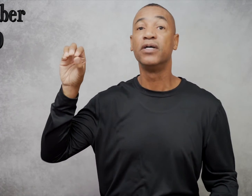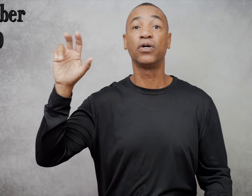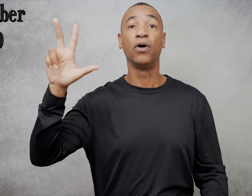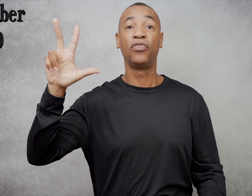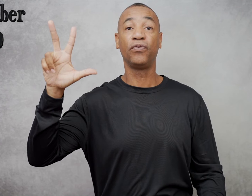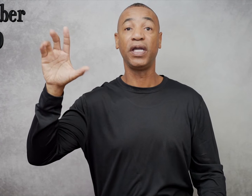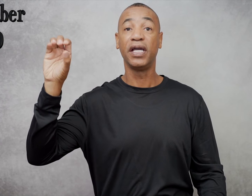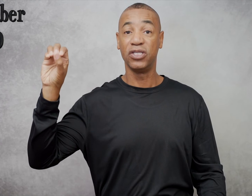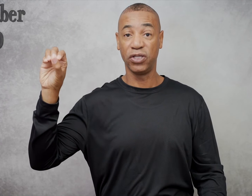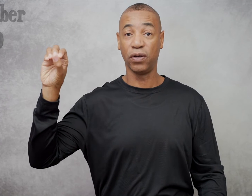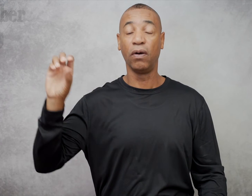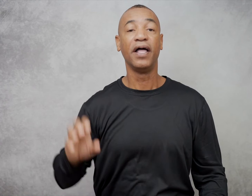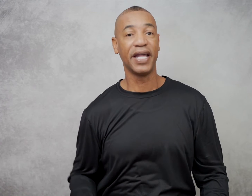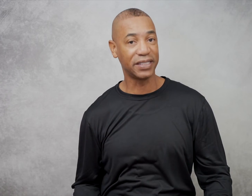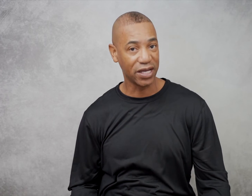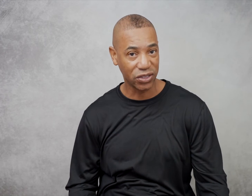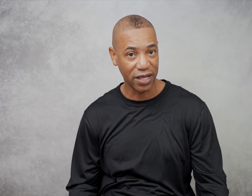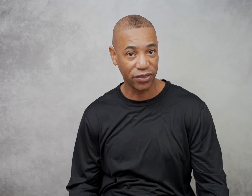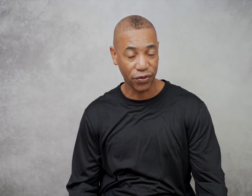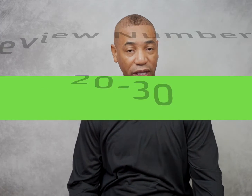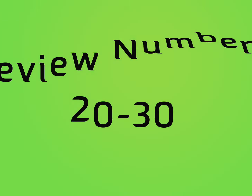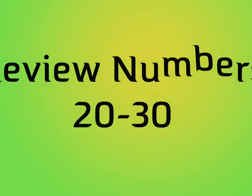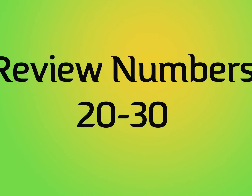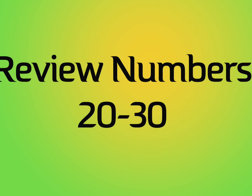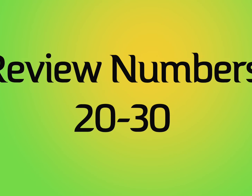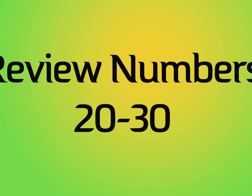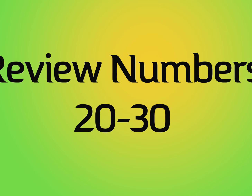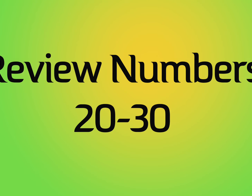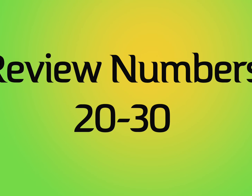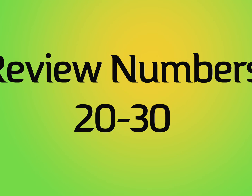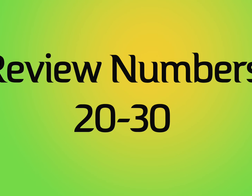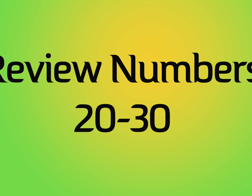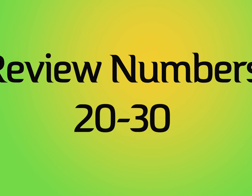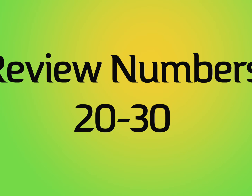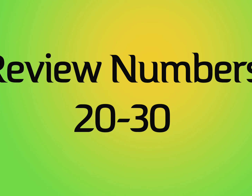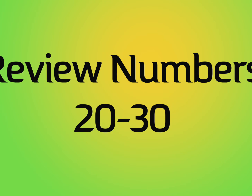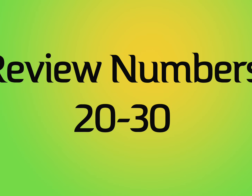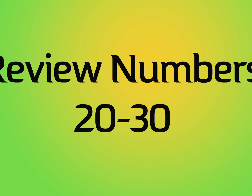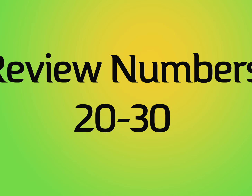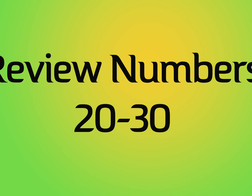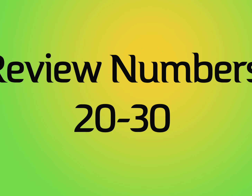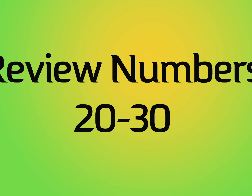So 3, 0. That is how you sign 30. I'm going to go over all these numbers again, a little